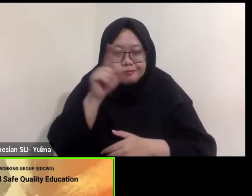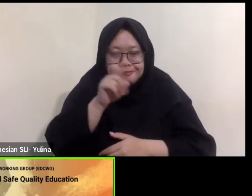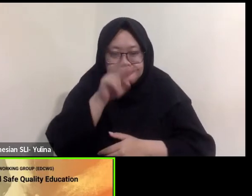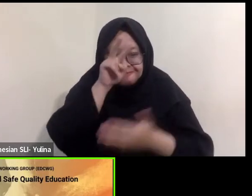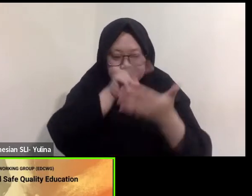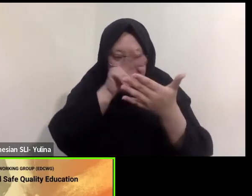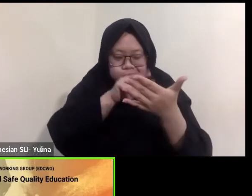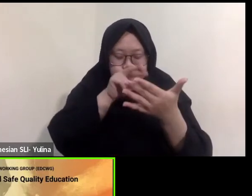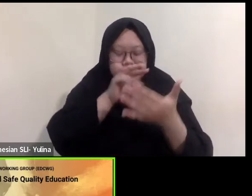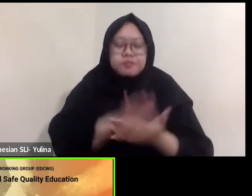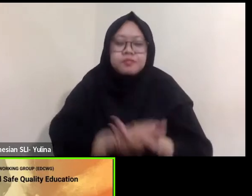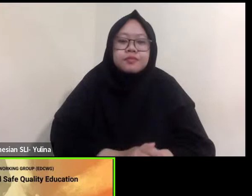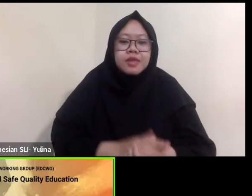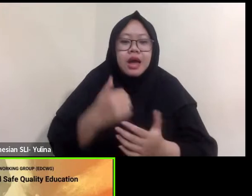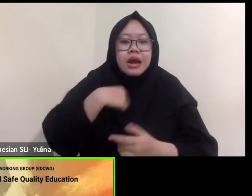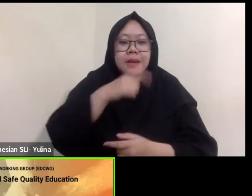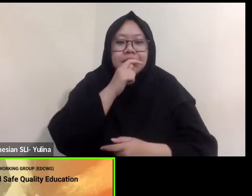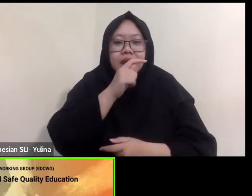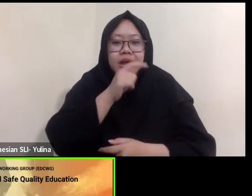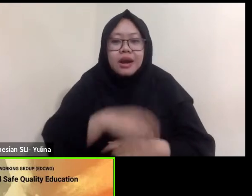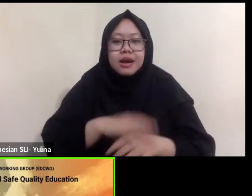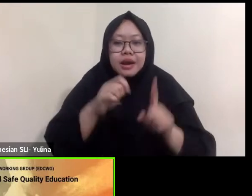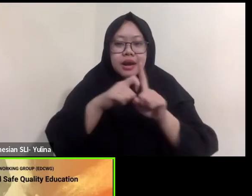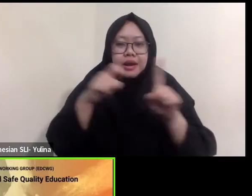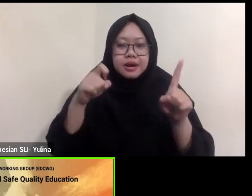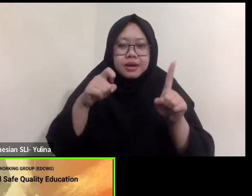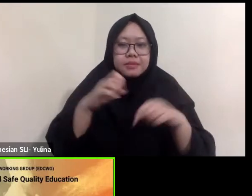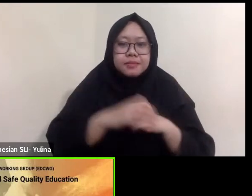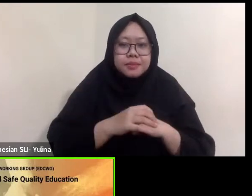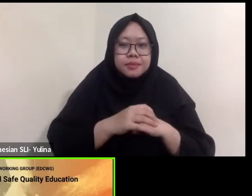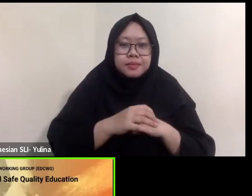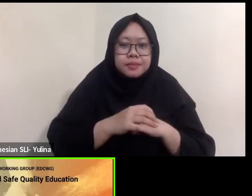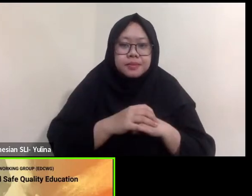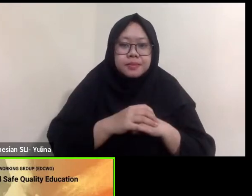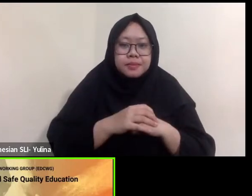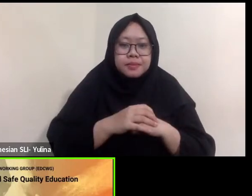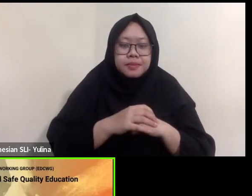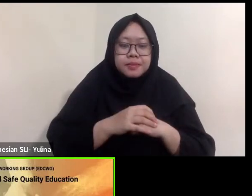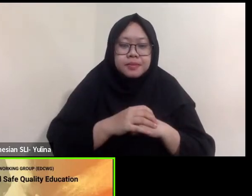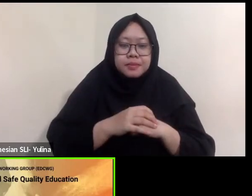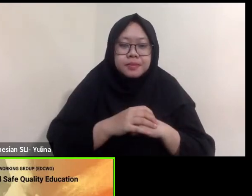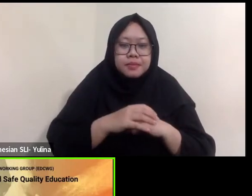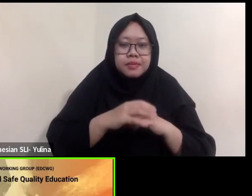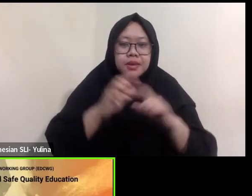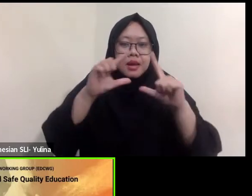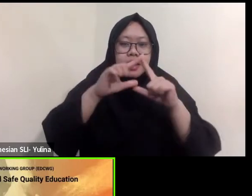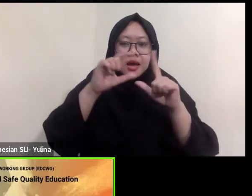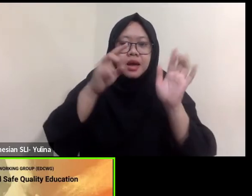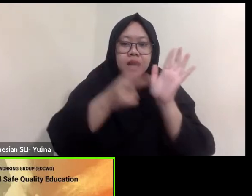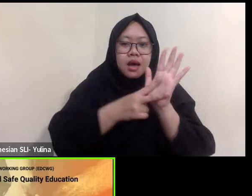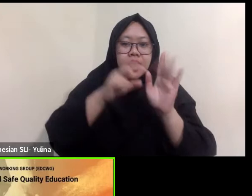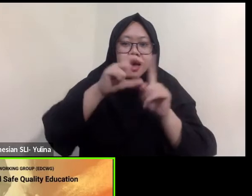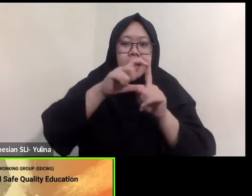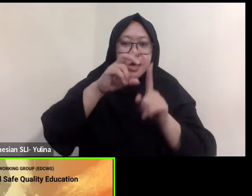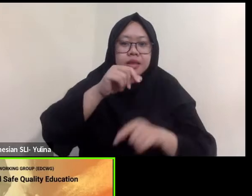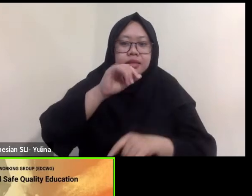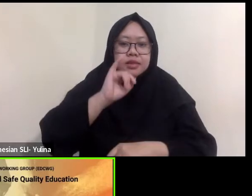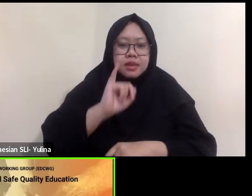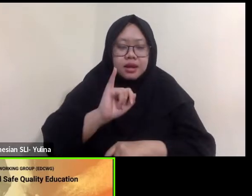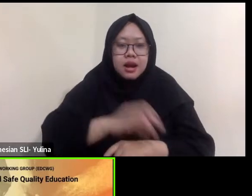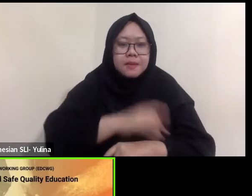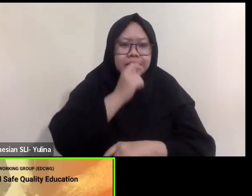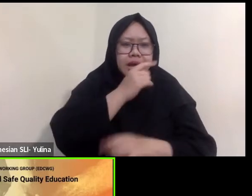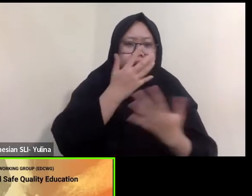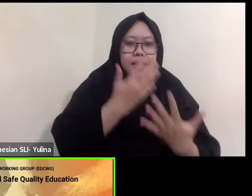So there's a question here from, I think, Ibu Andri Yoga Utami. So the question is, you